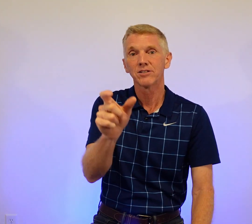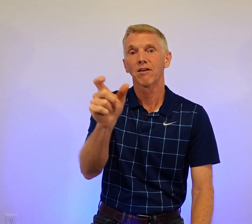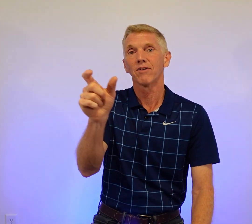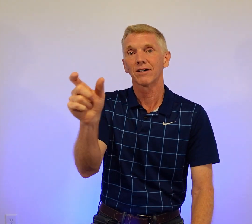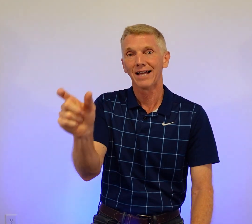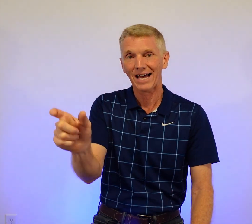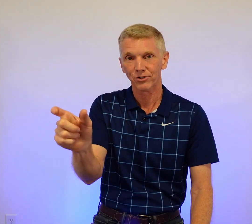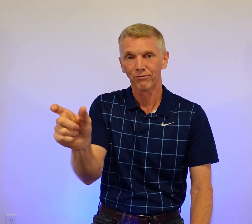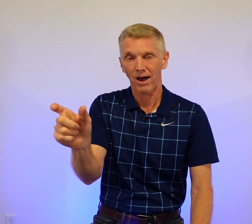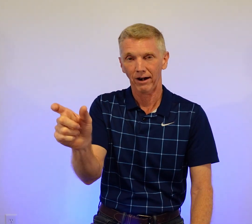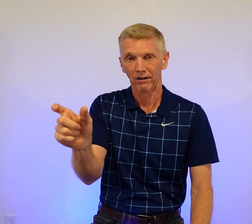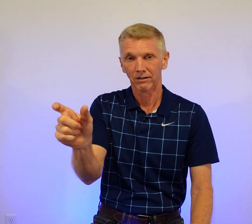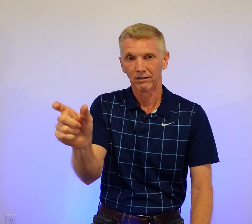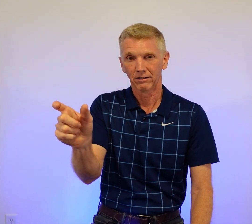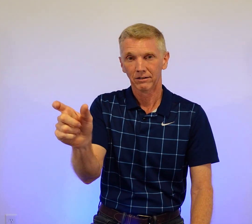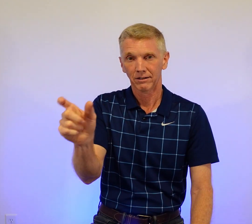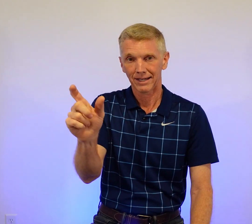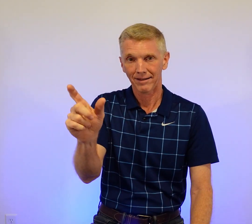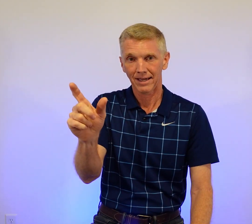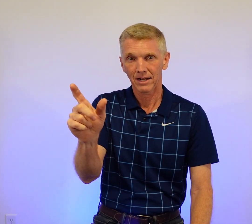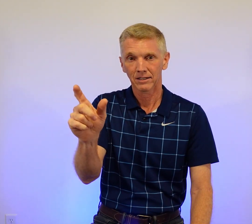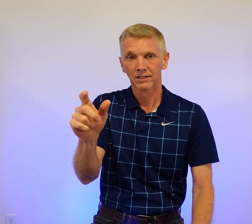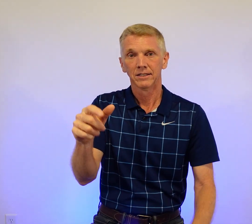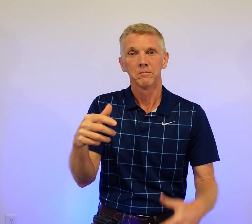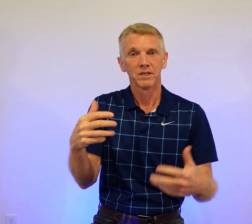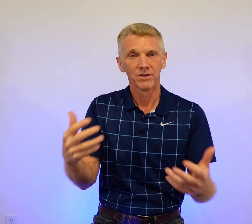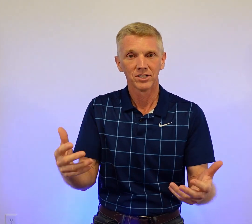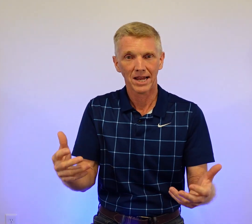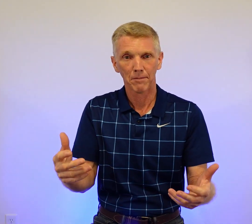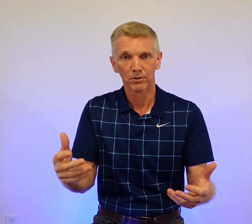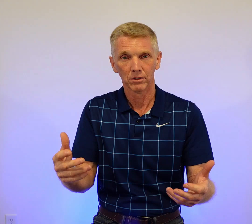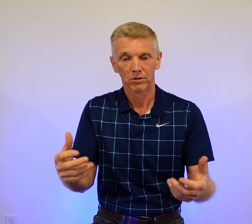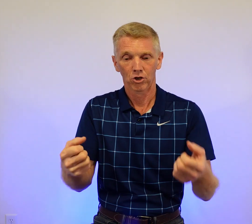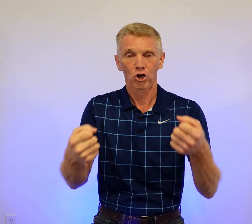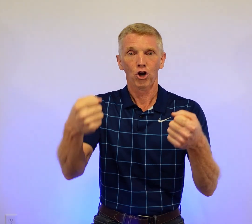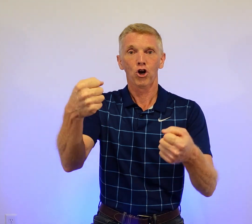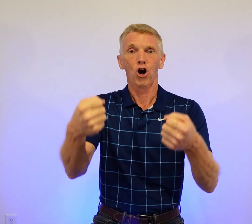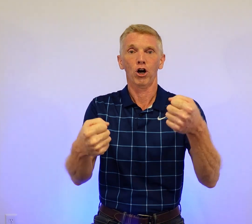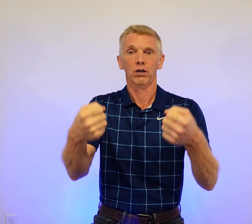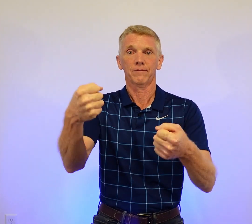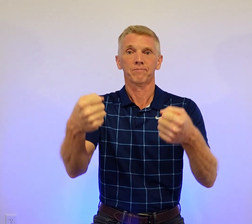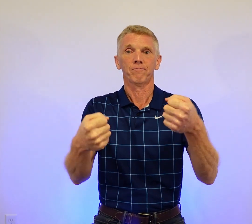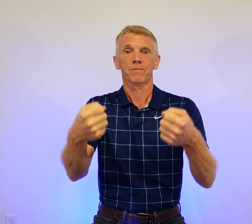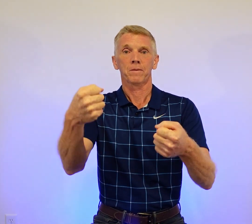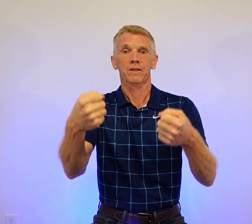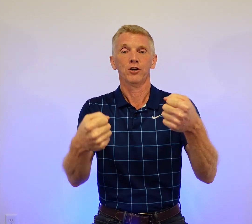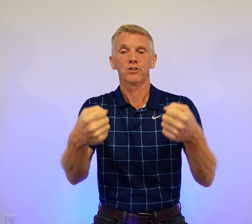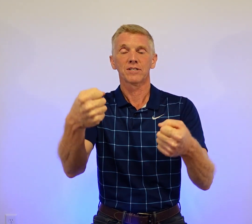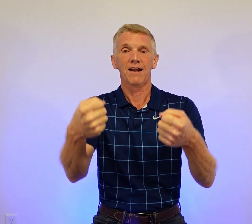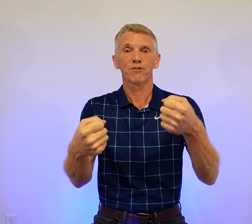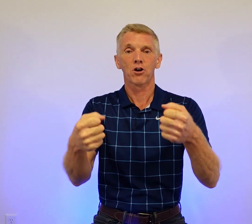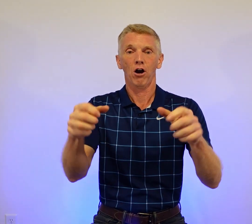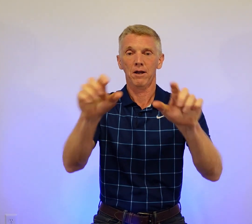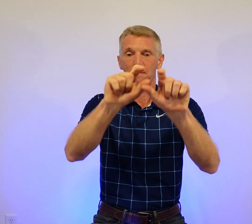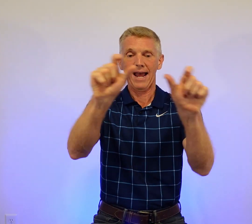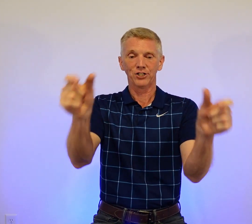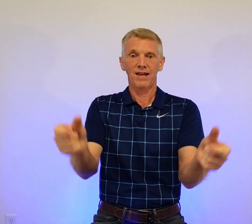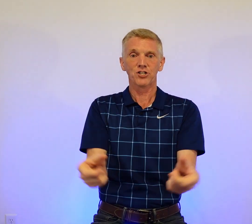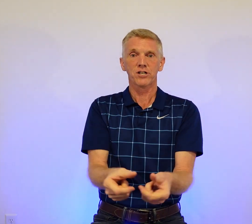the classifier. You got that? Let me give you an example. Car. Here's the sign for car. Imagine that